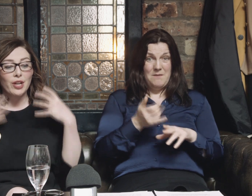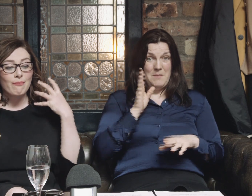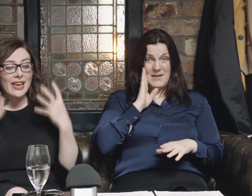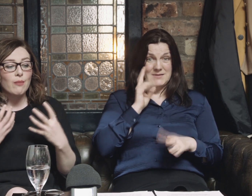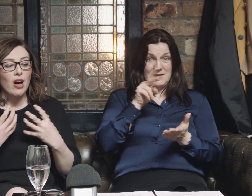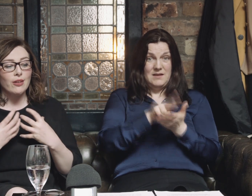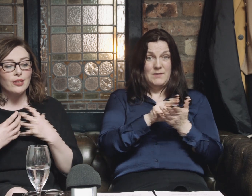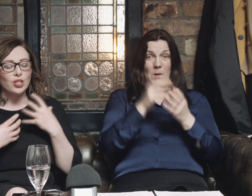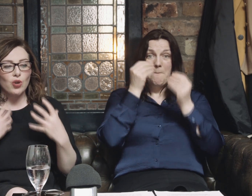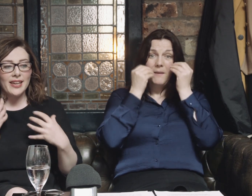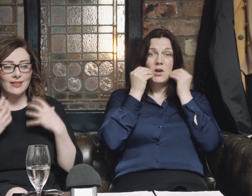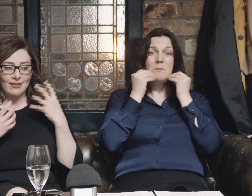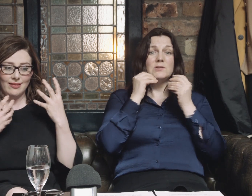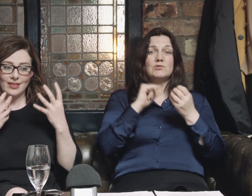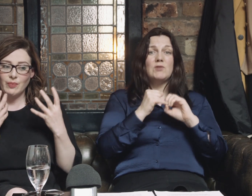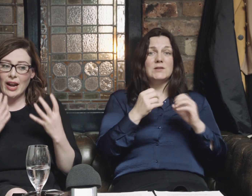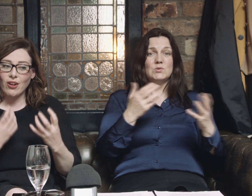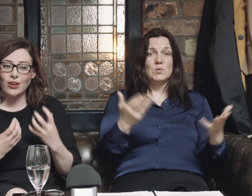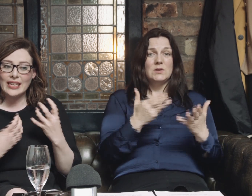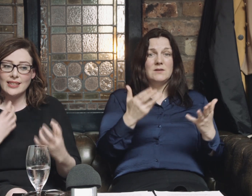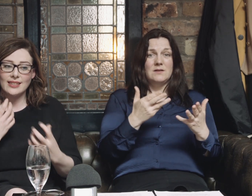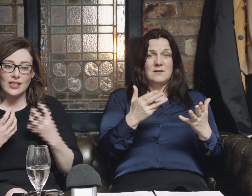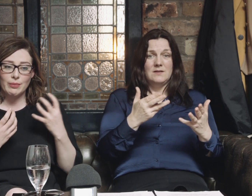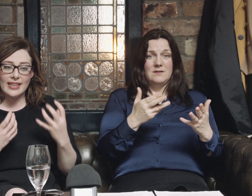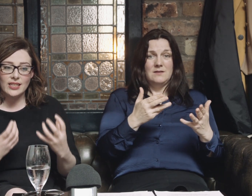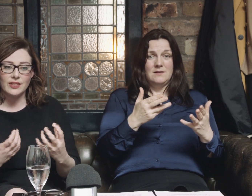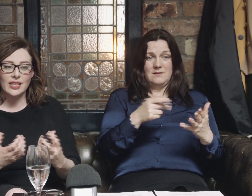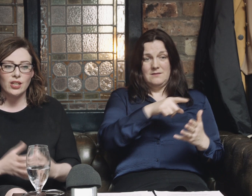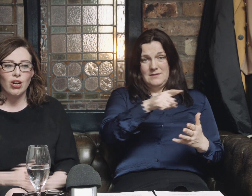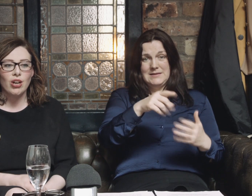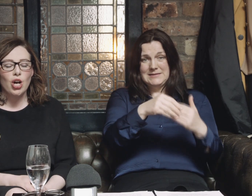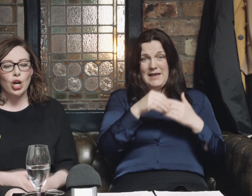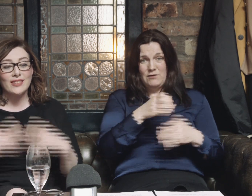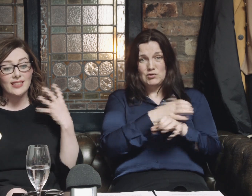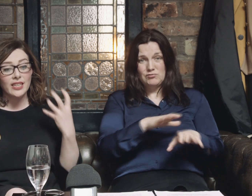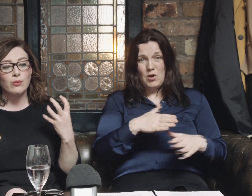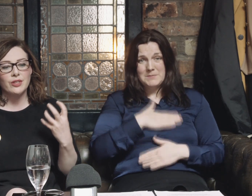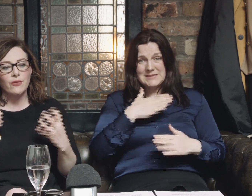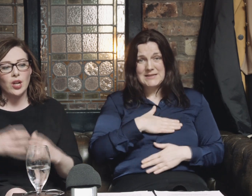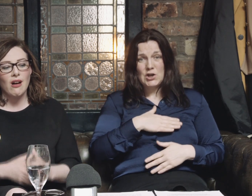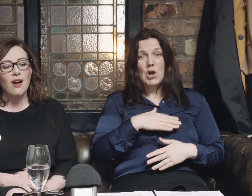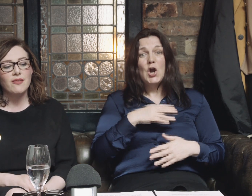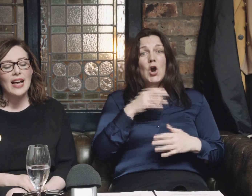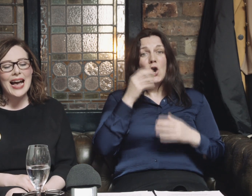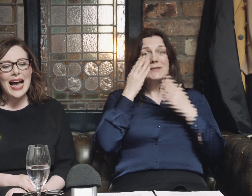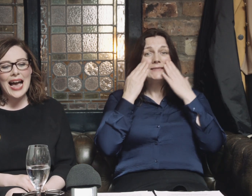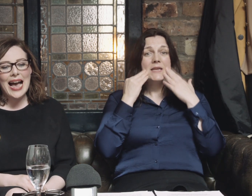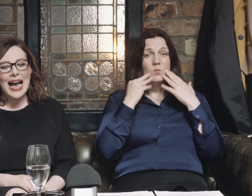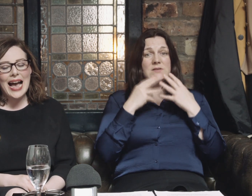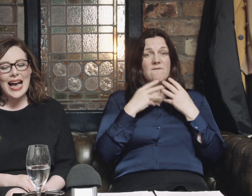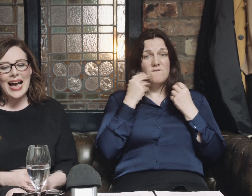They were putting makeup on her to try and spare her kids the upset of seeing her. Her skin was falling off.